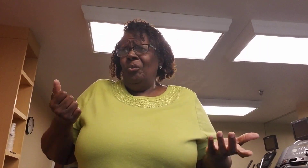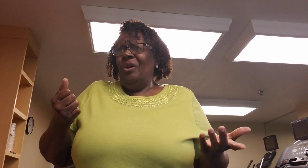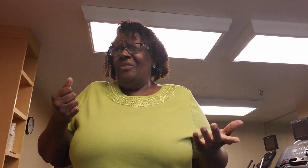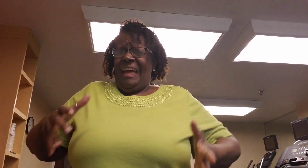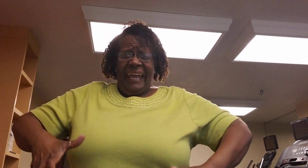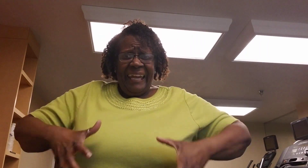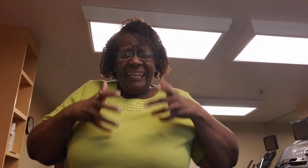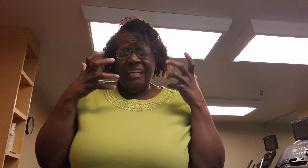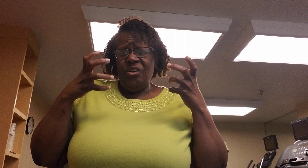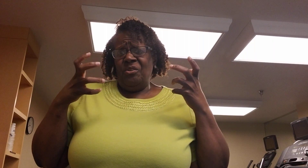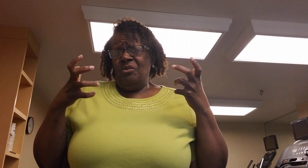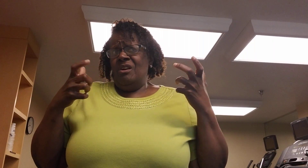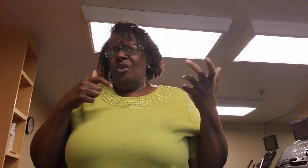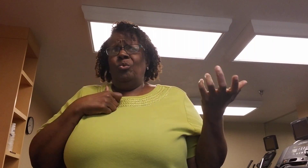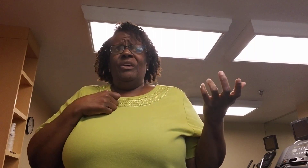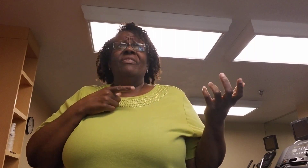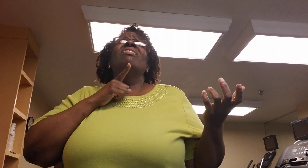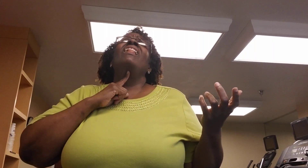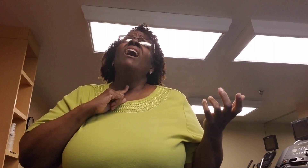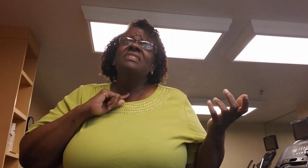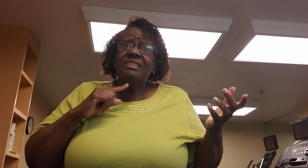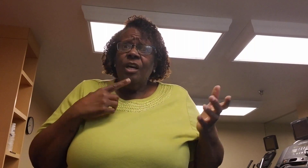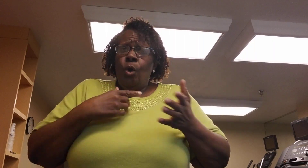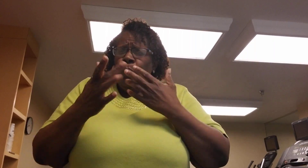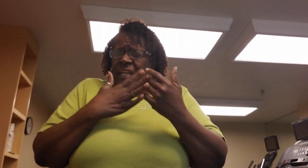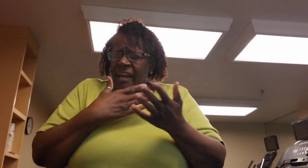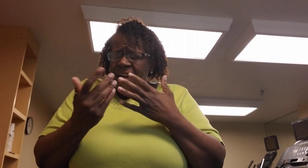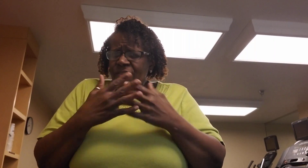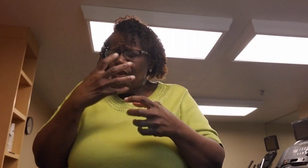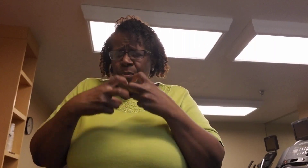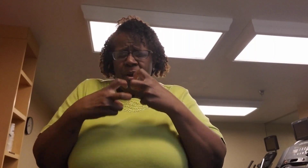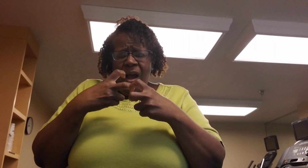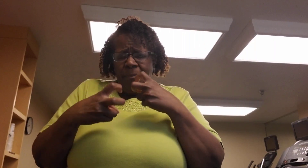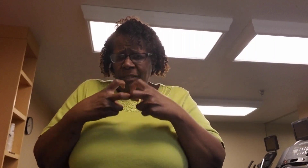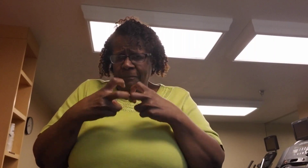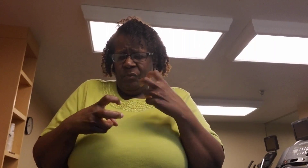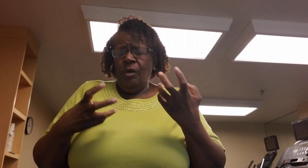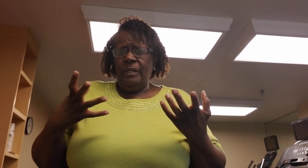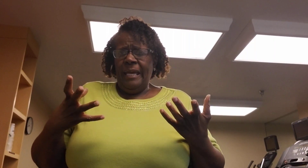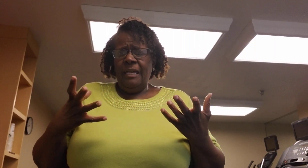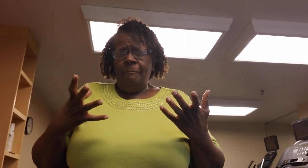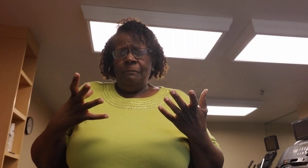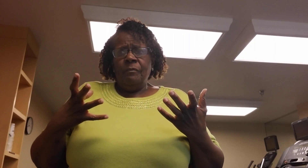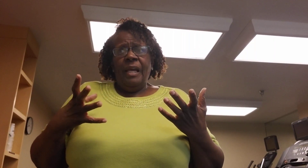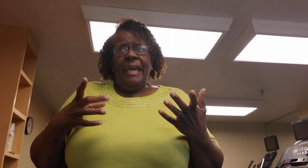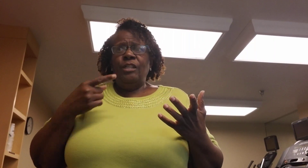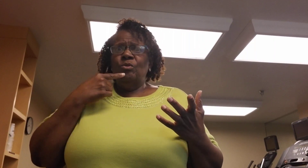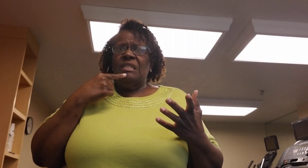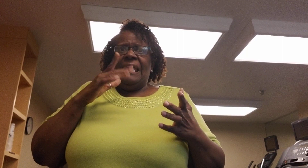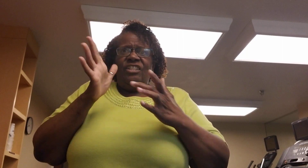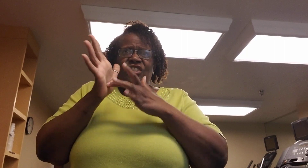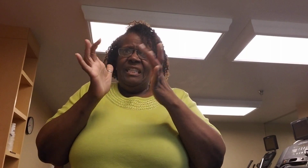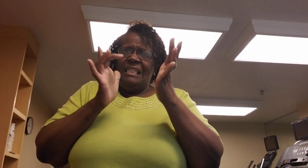with anger, with lust, whatever the problem, okay? And you said,